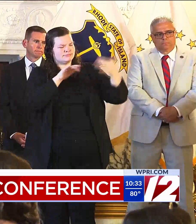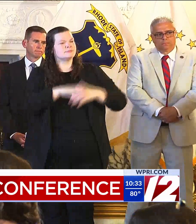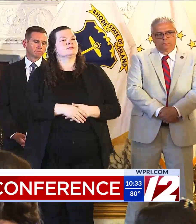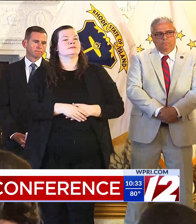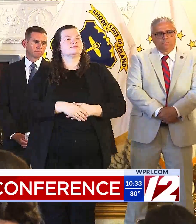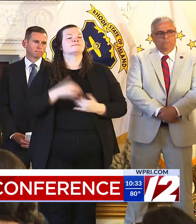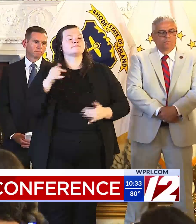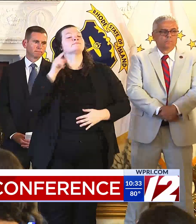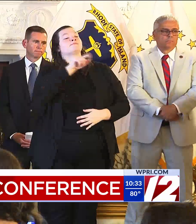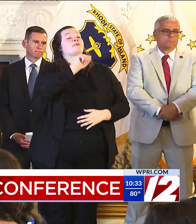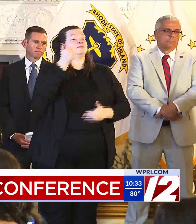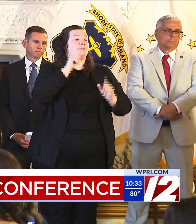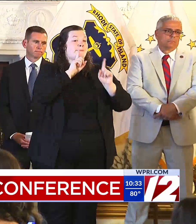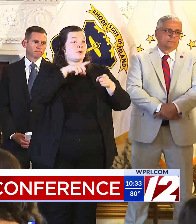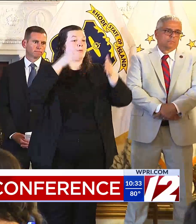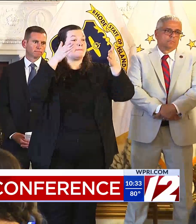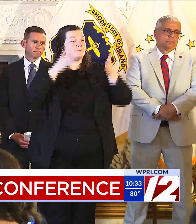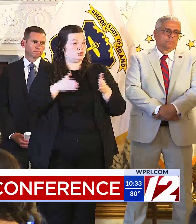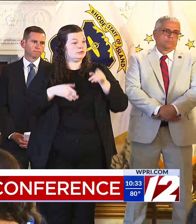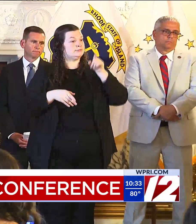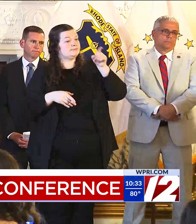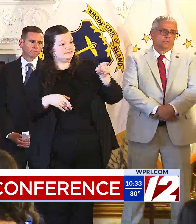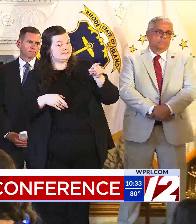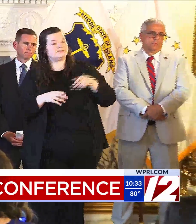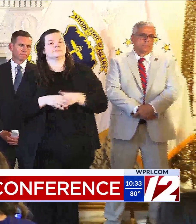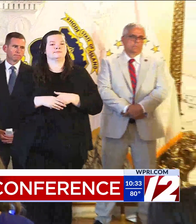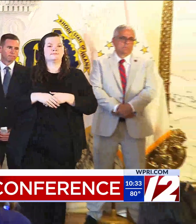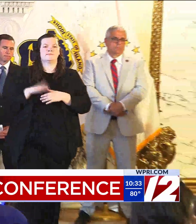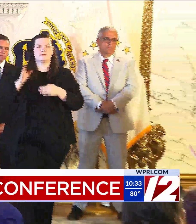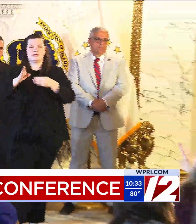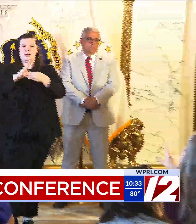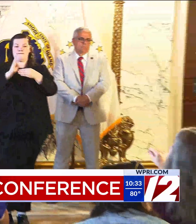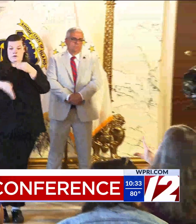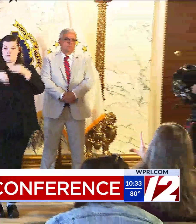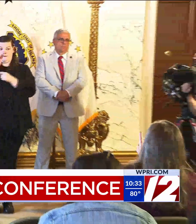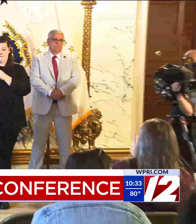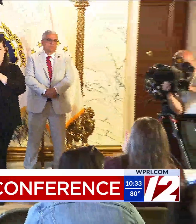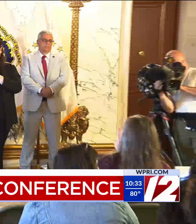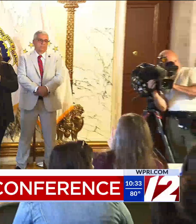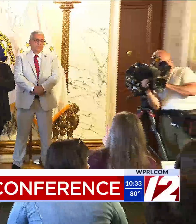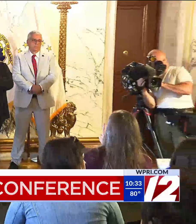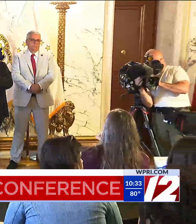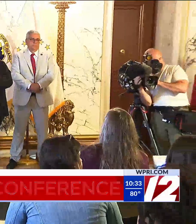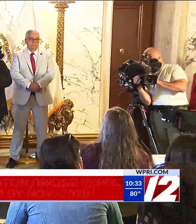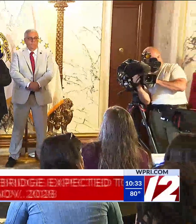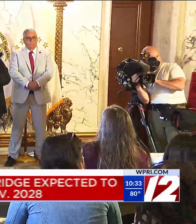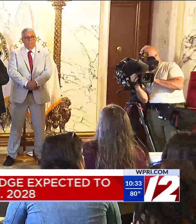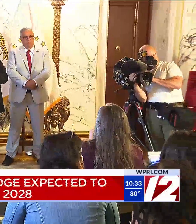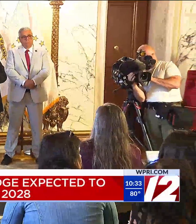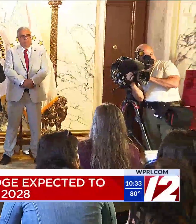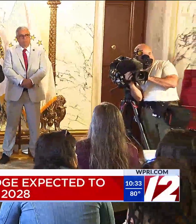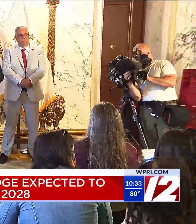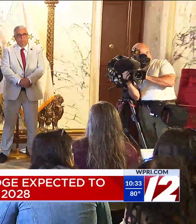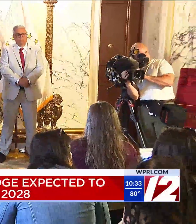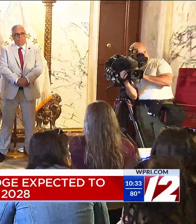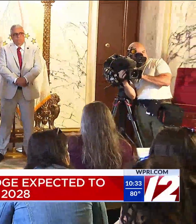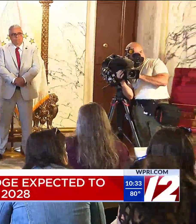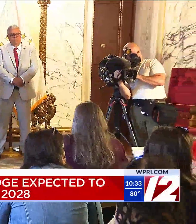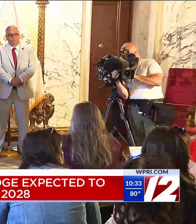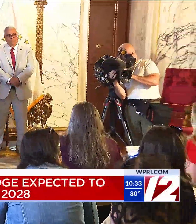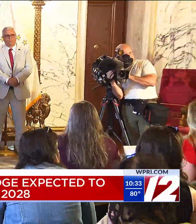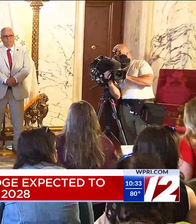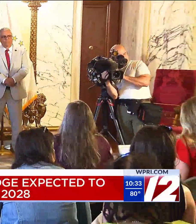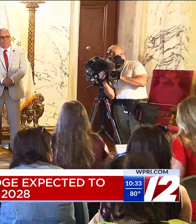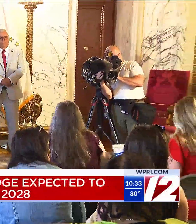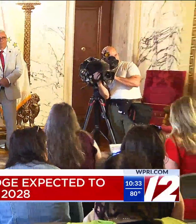So the completion date is now set at November 2028. We've asked about the load down on the eastbound side. What is the concern level